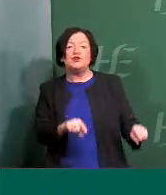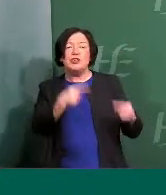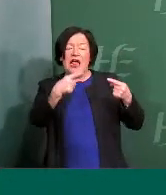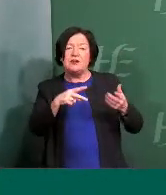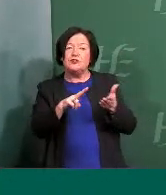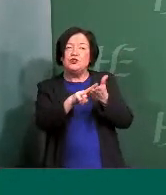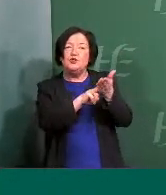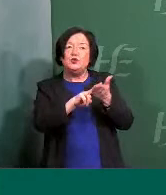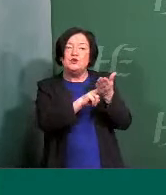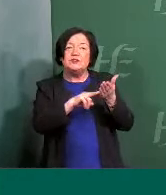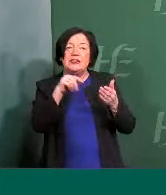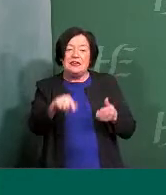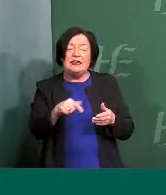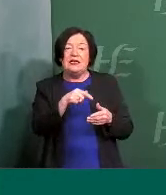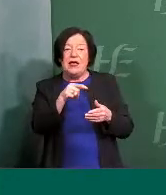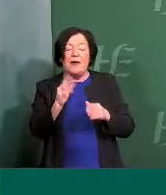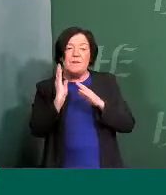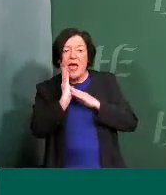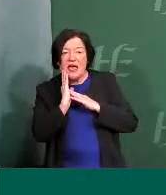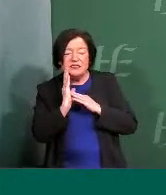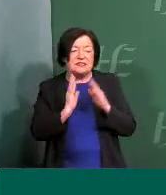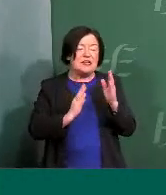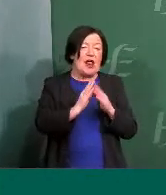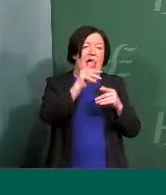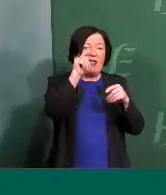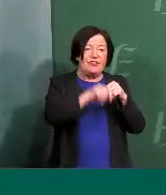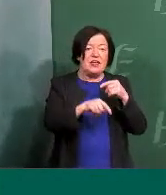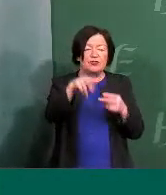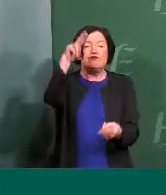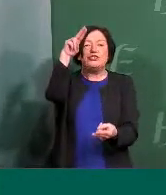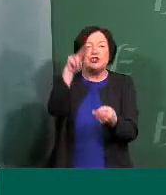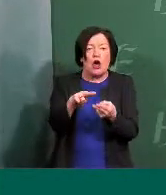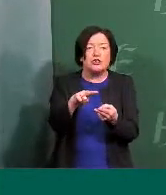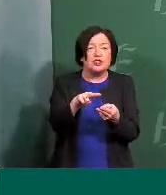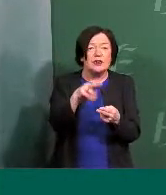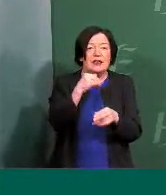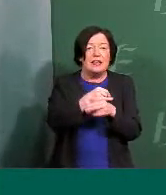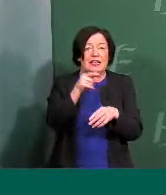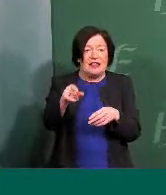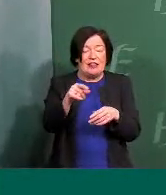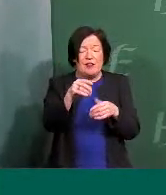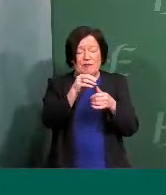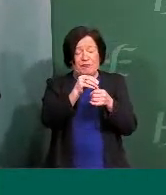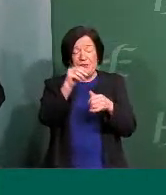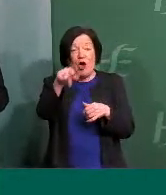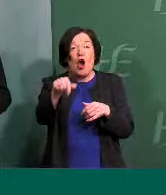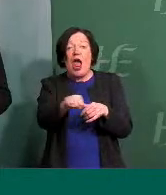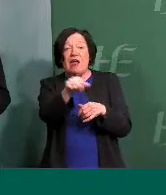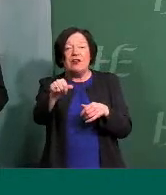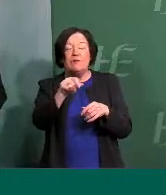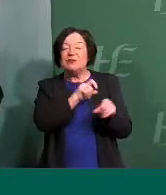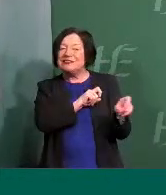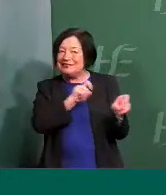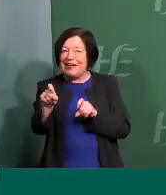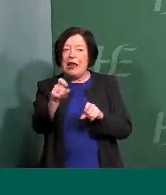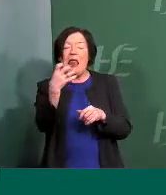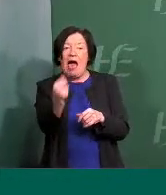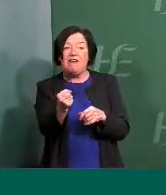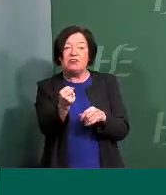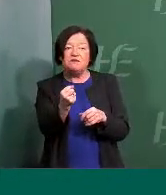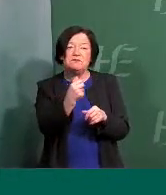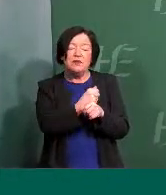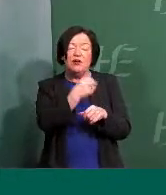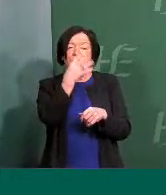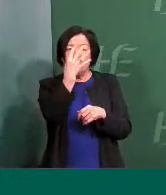using up ED space, surge beds, and then the reduction in ability to do other things in the context of us still having